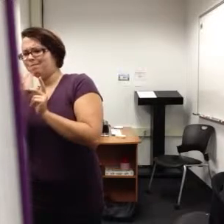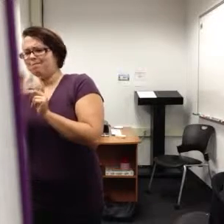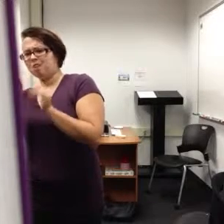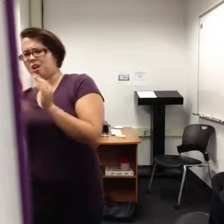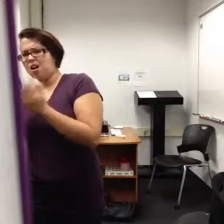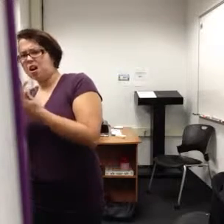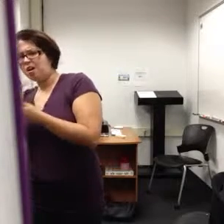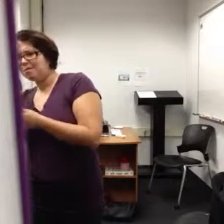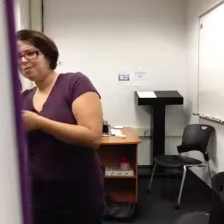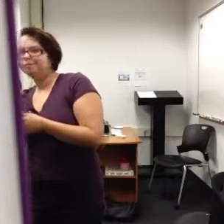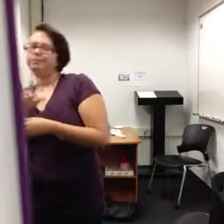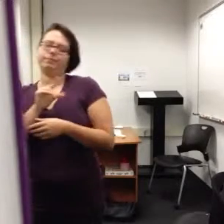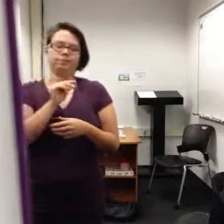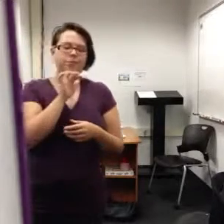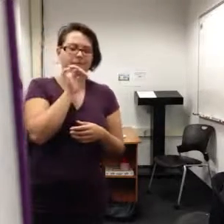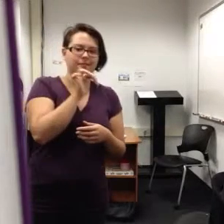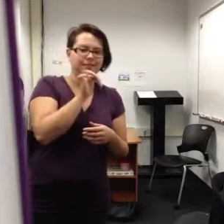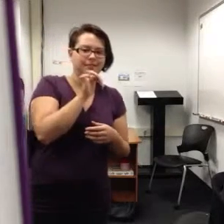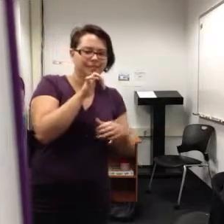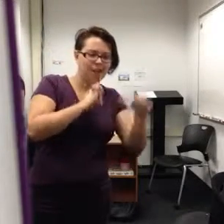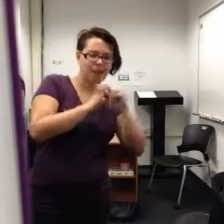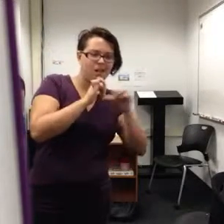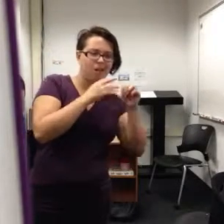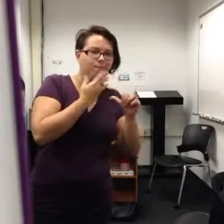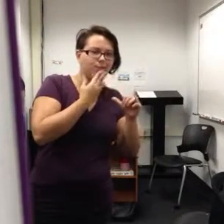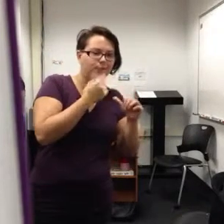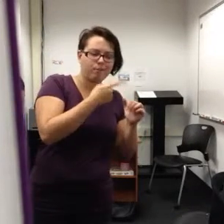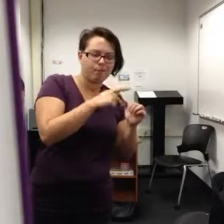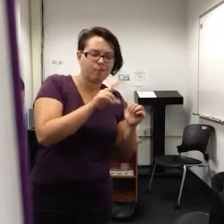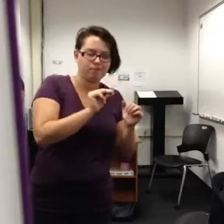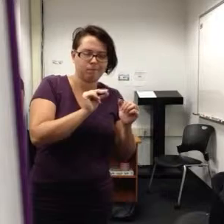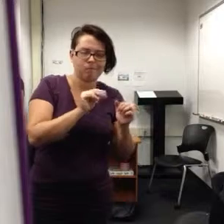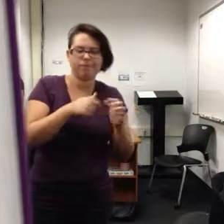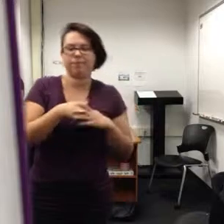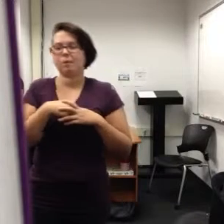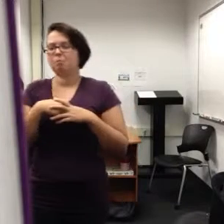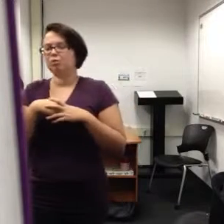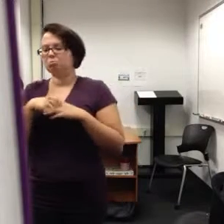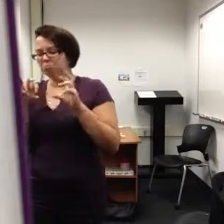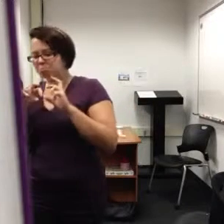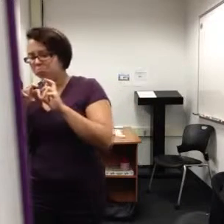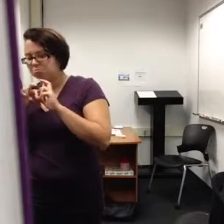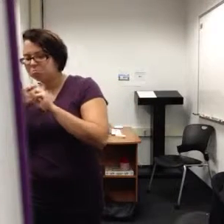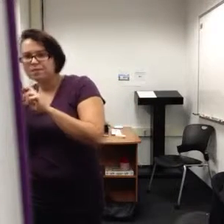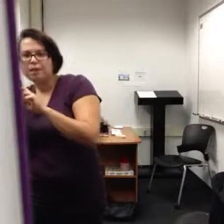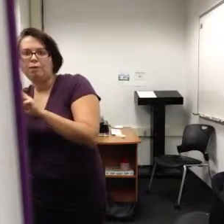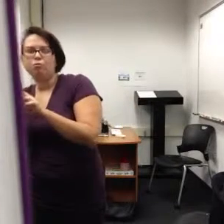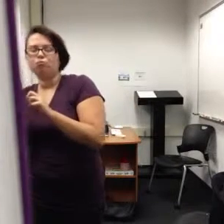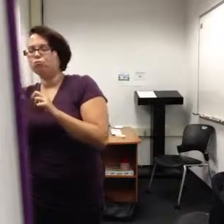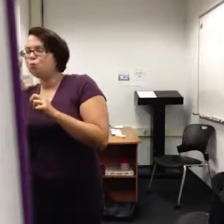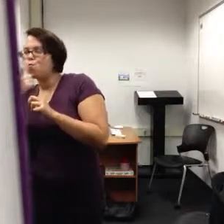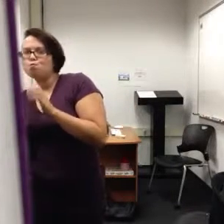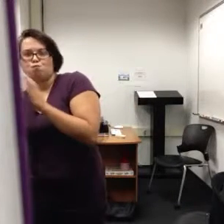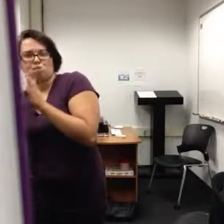wasn't a report on Alice Walker, The Color of Purple. It was an evaluation of the red states and the blue states and why the United